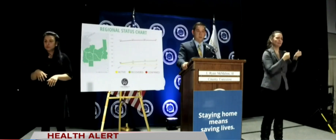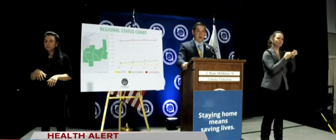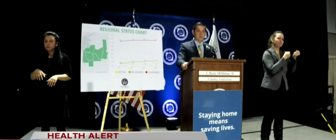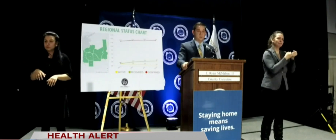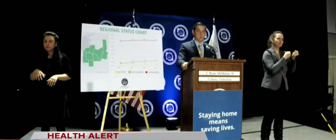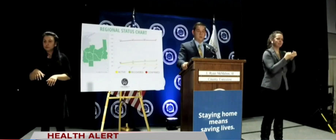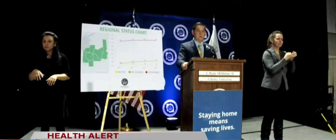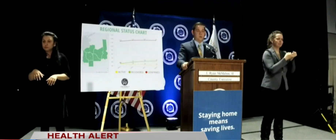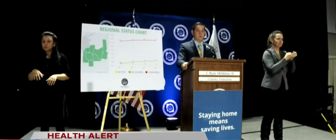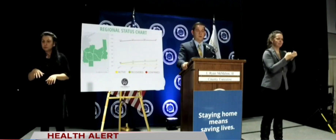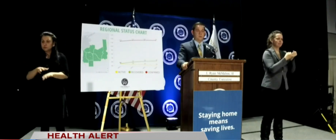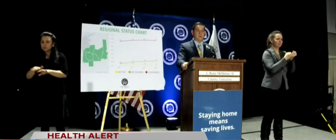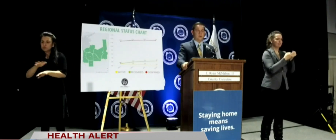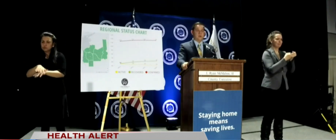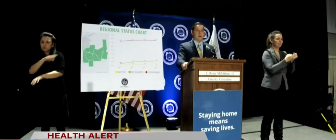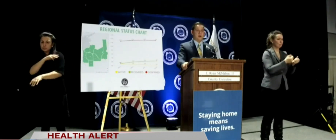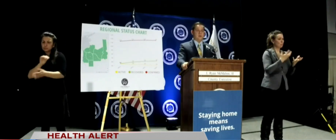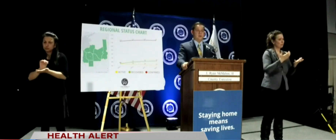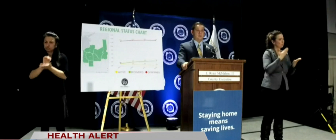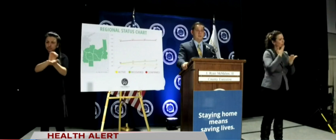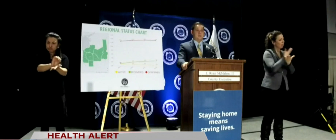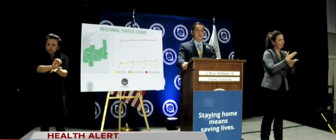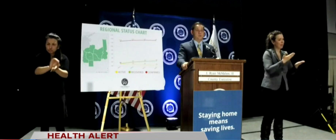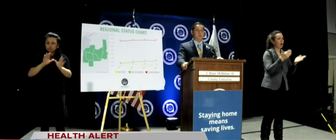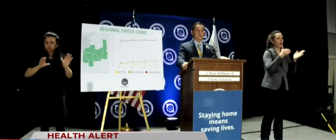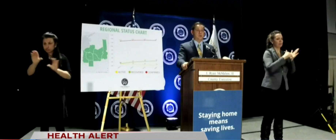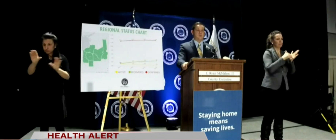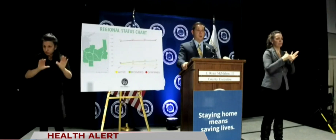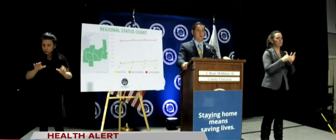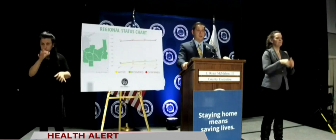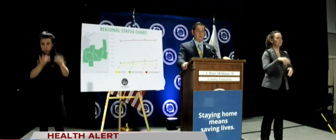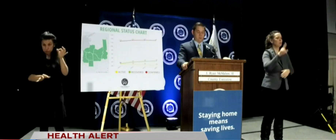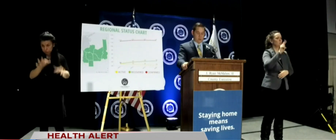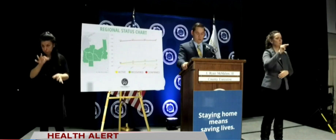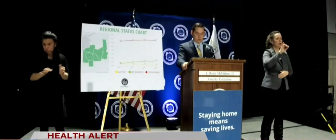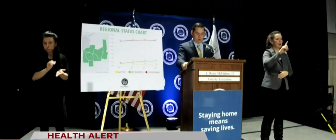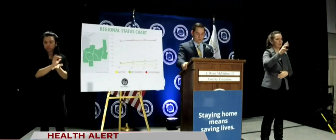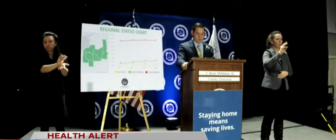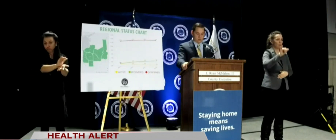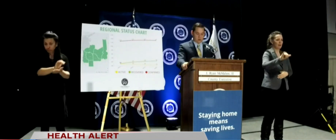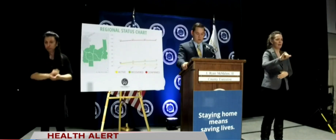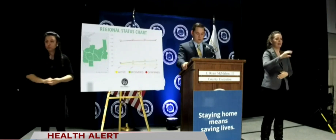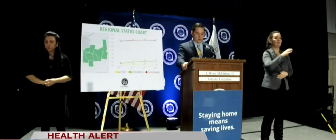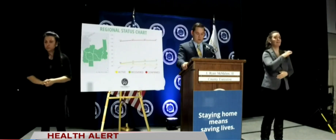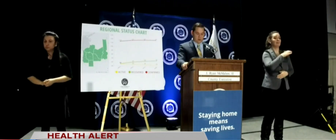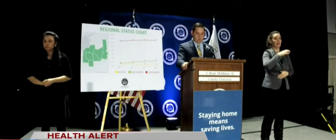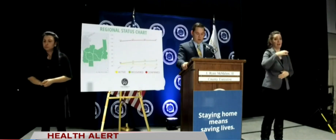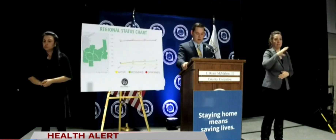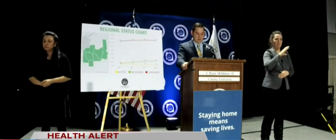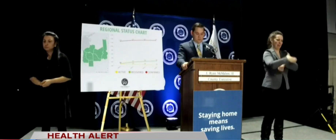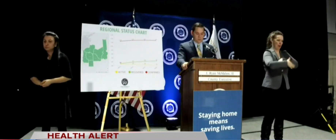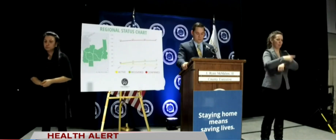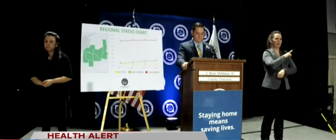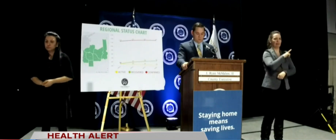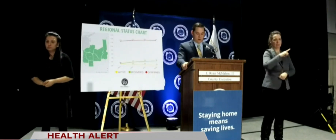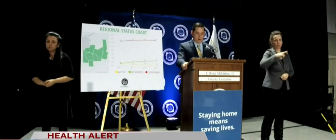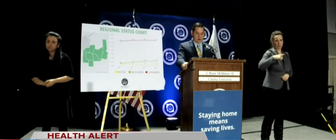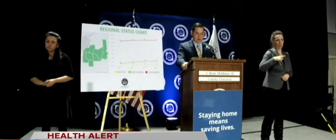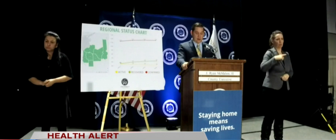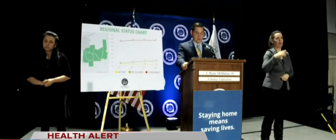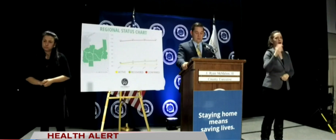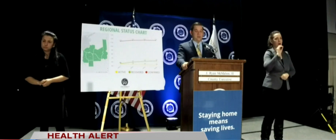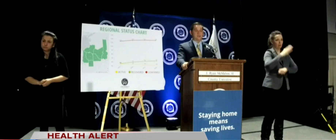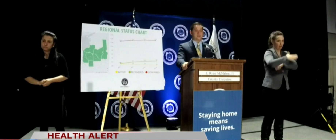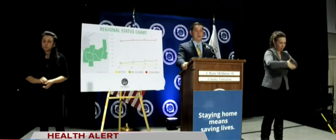this possible. These folks are going to be giving the distribution of milk to everybody who comes. The United Way,